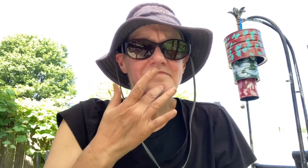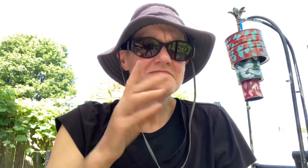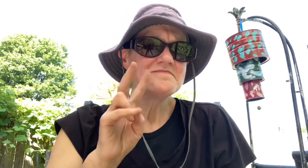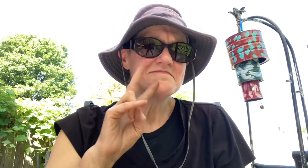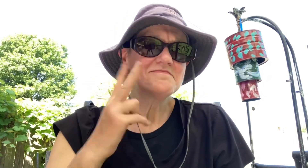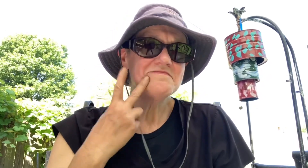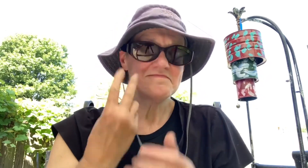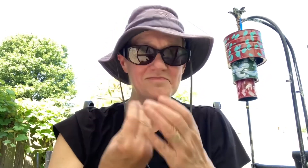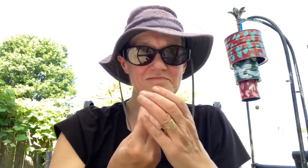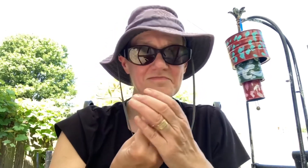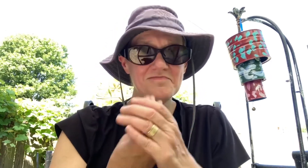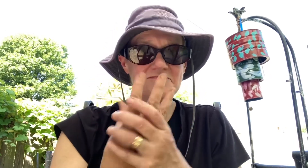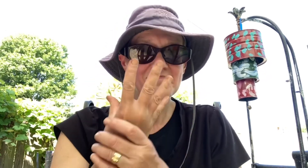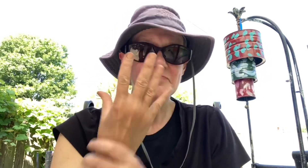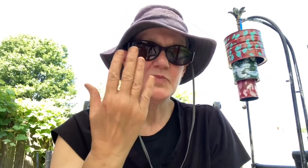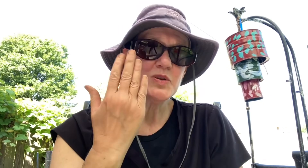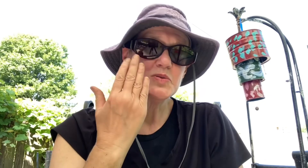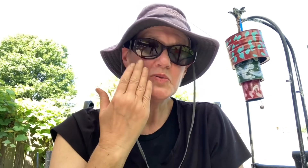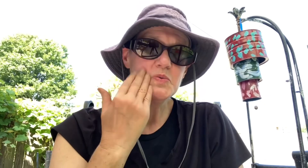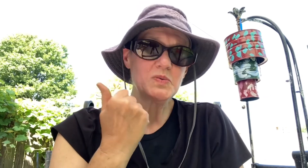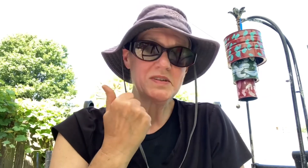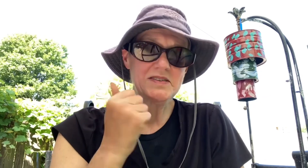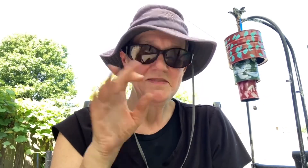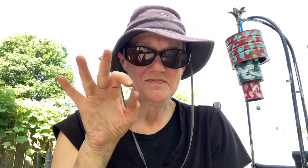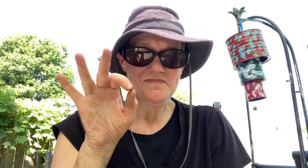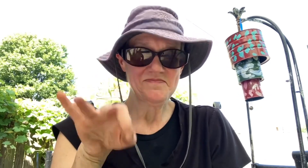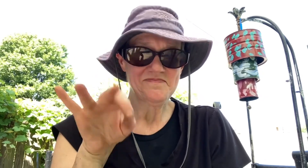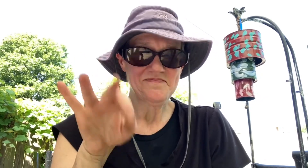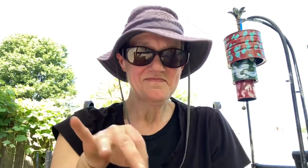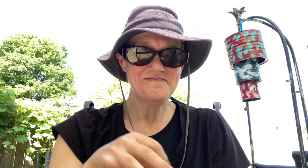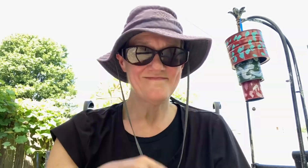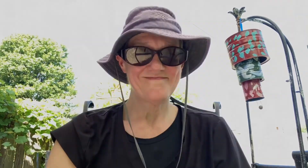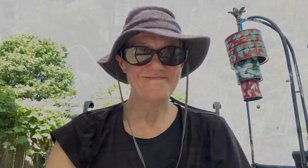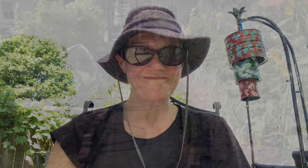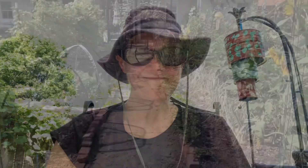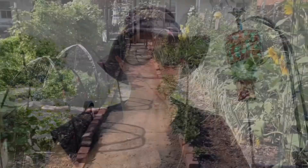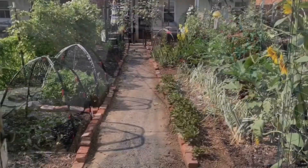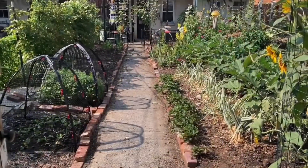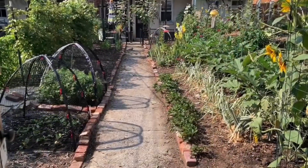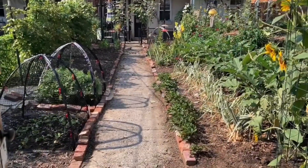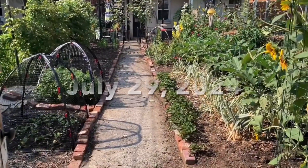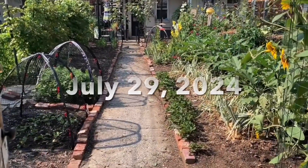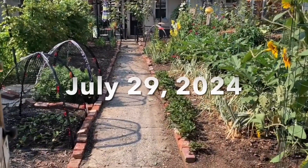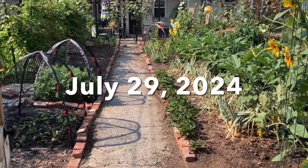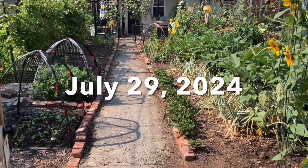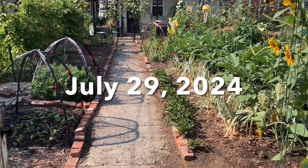This is my favorite vegetable to grow, sweet peppers.